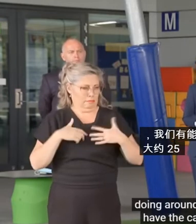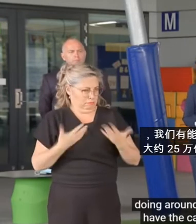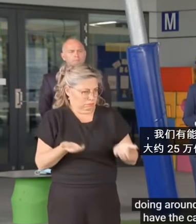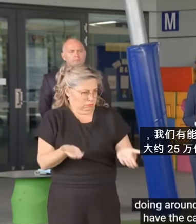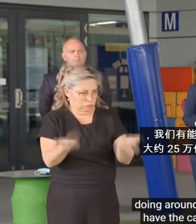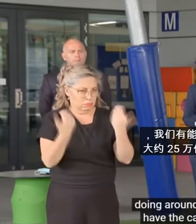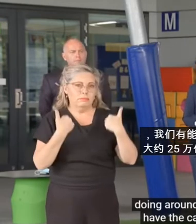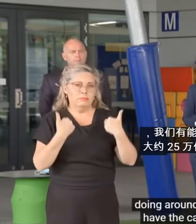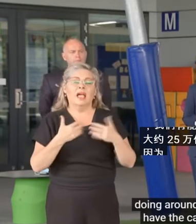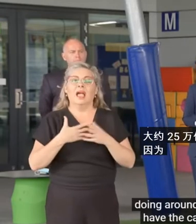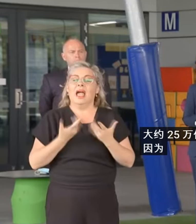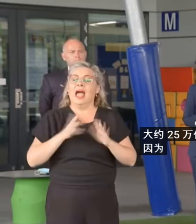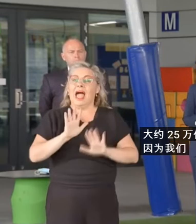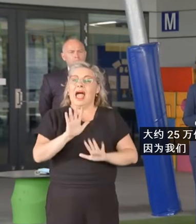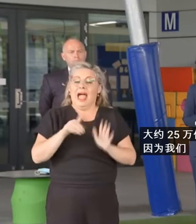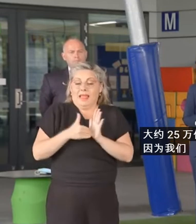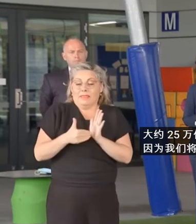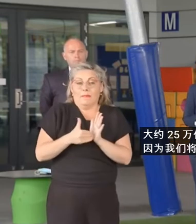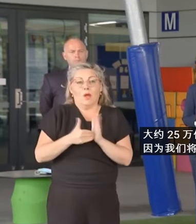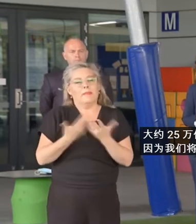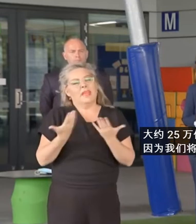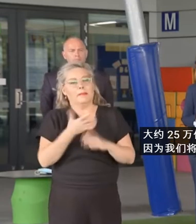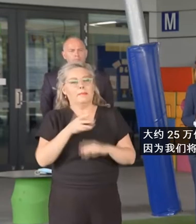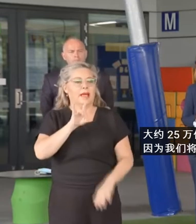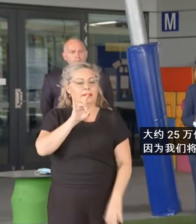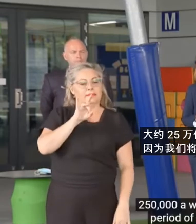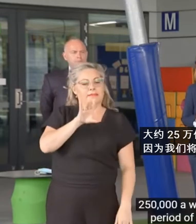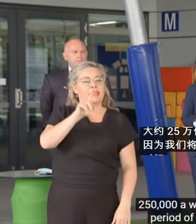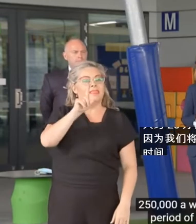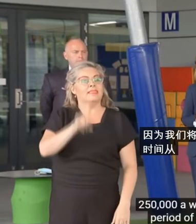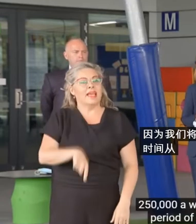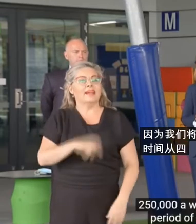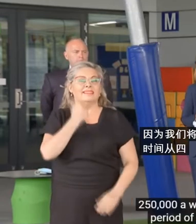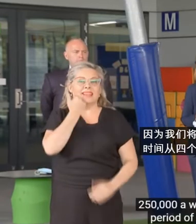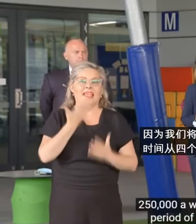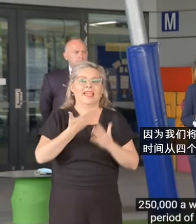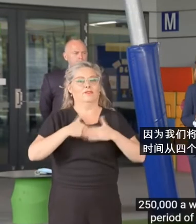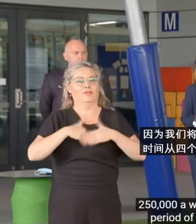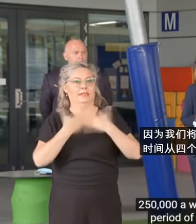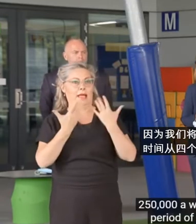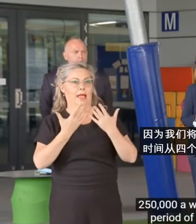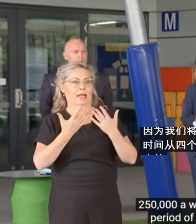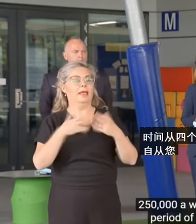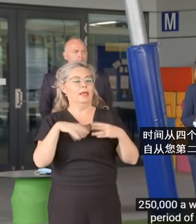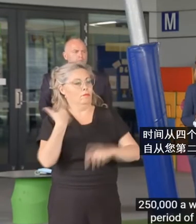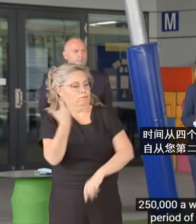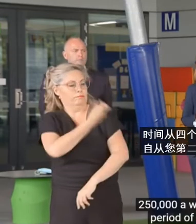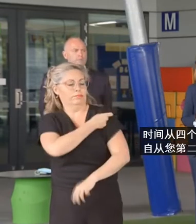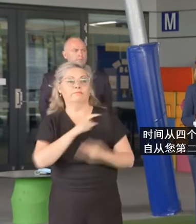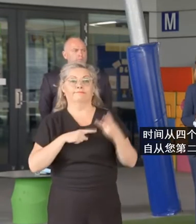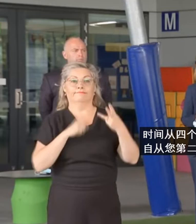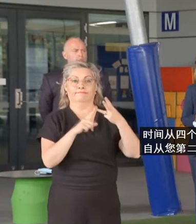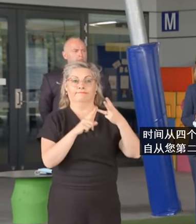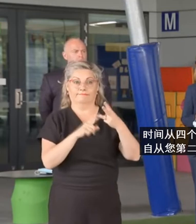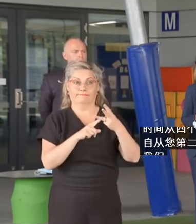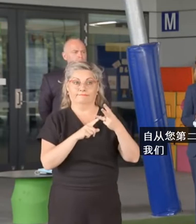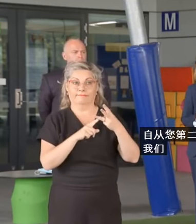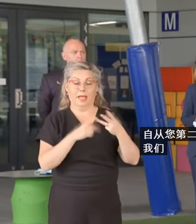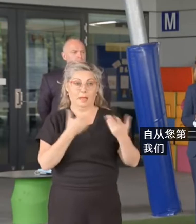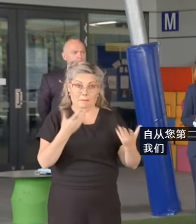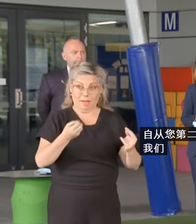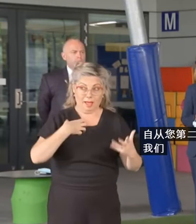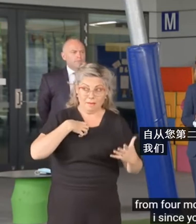around 250,000 a week. As we move that period of time forward, from 4 months to 3 months since your second